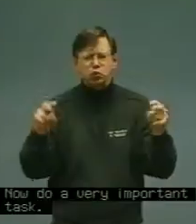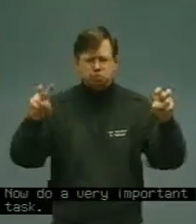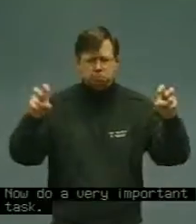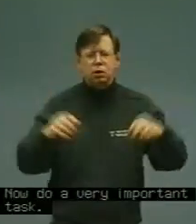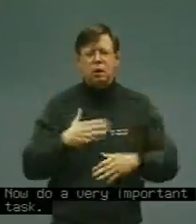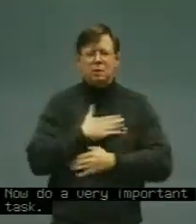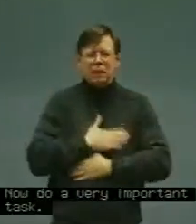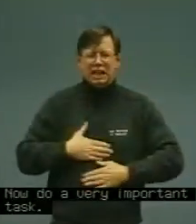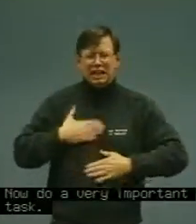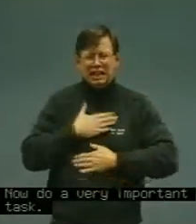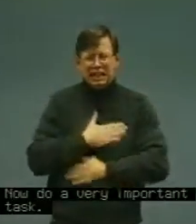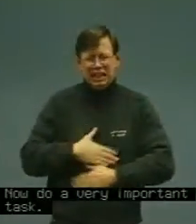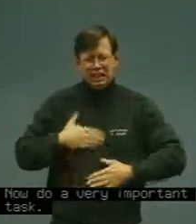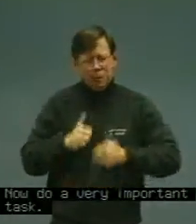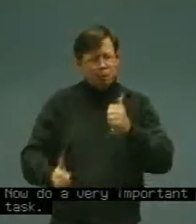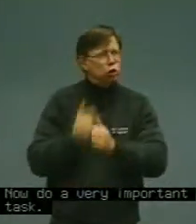Now do a very important task.